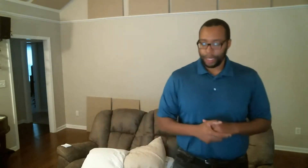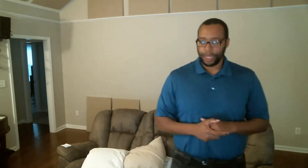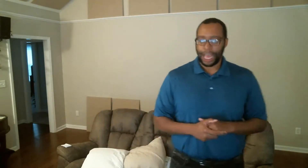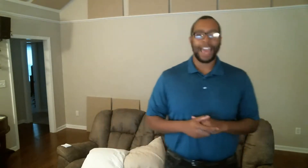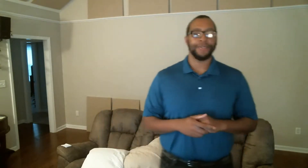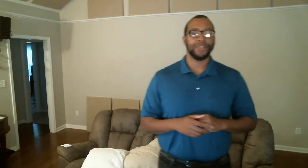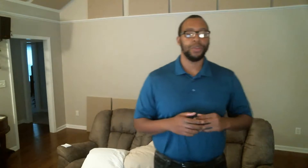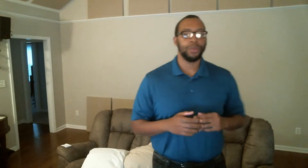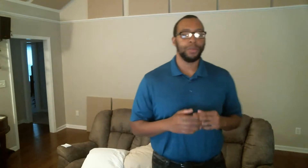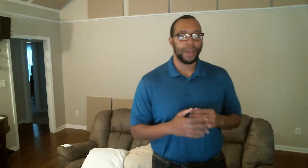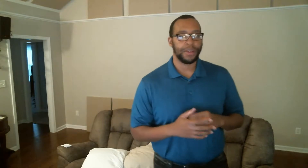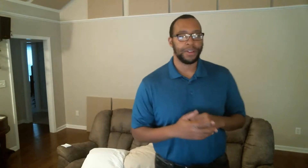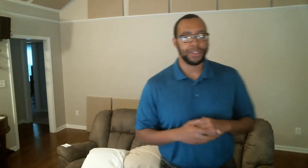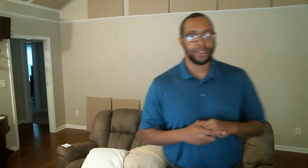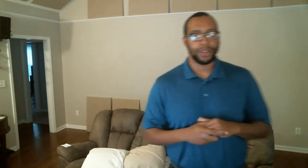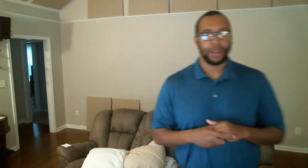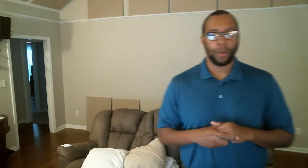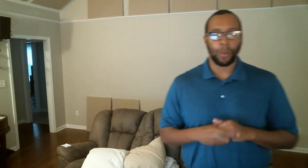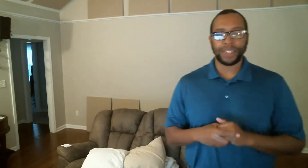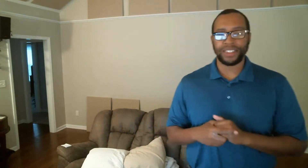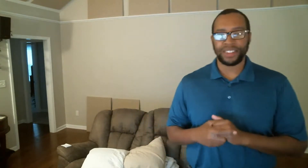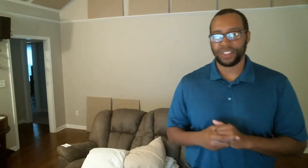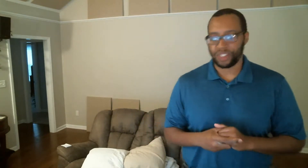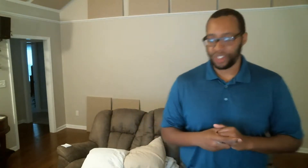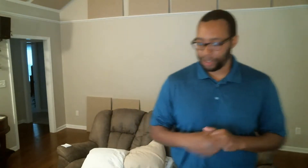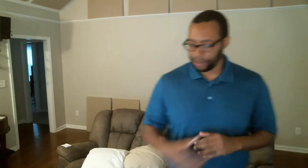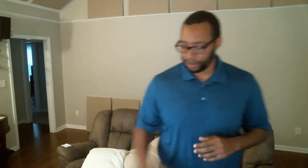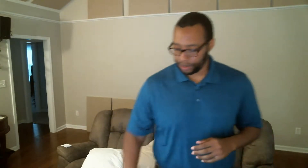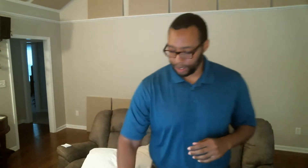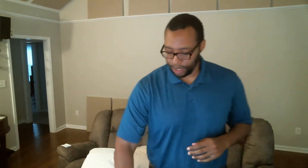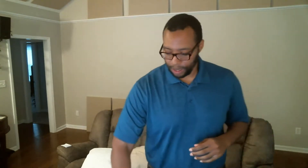I have 2 brothers, 1 sister,